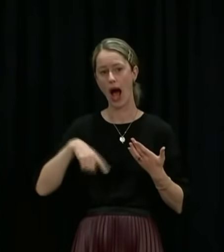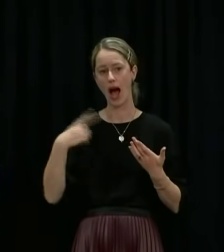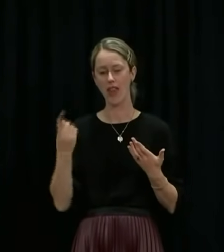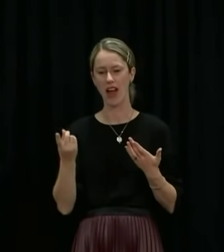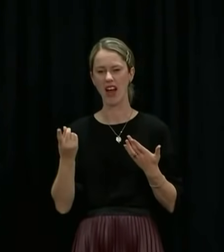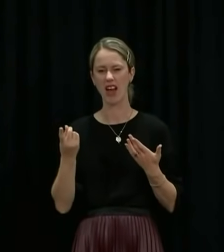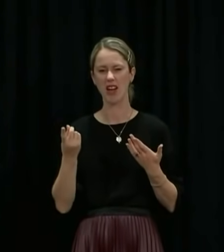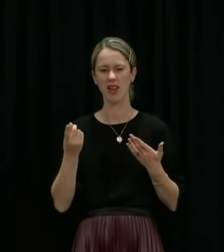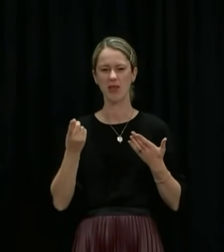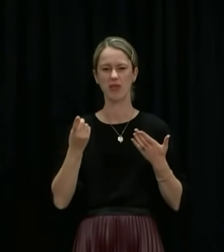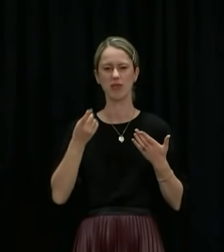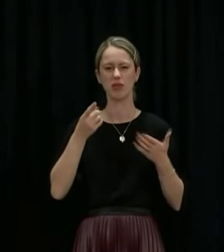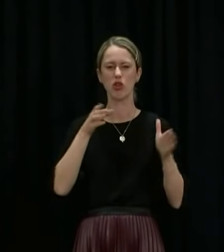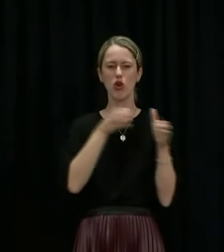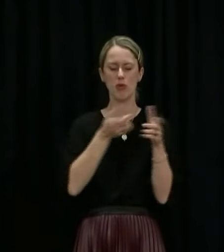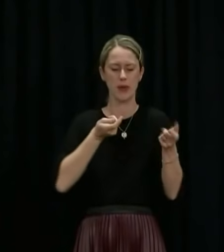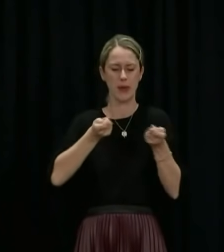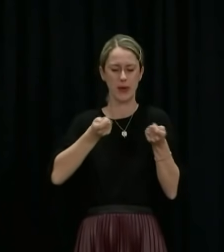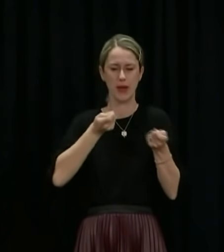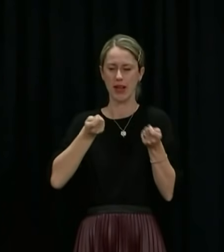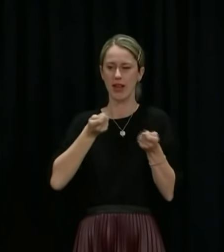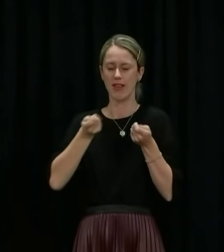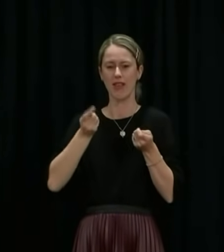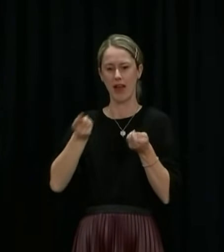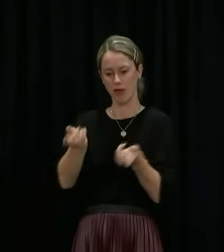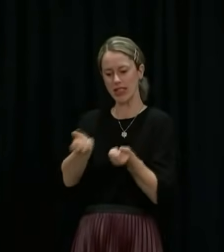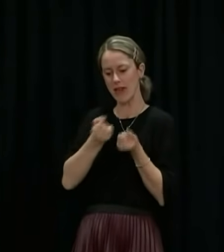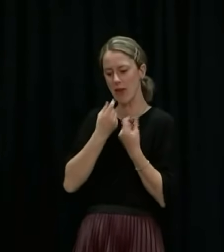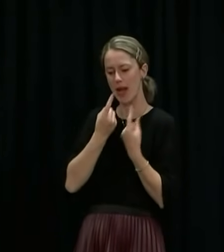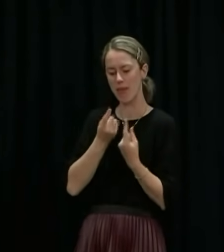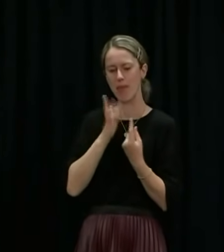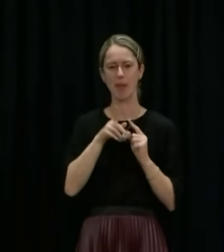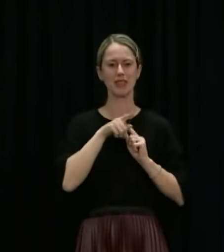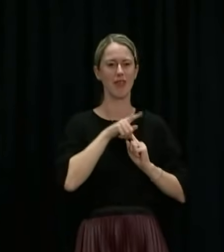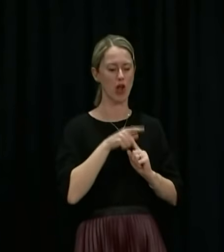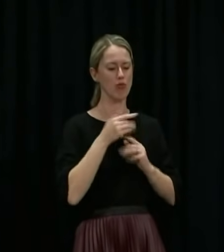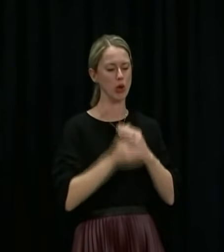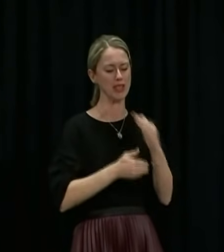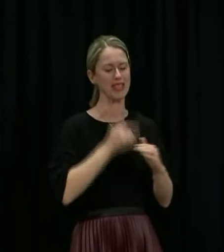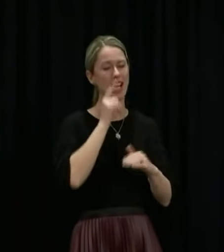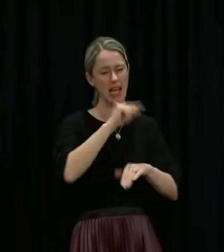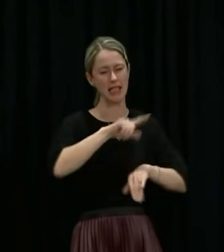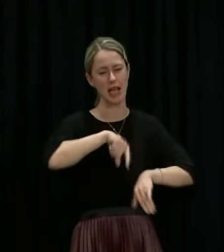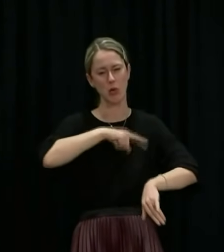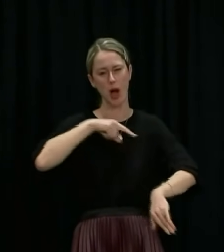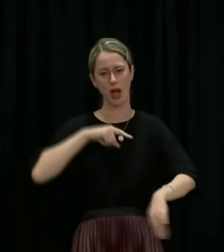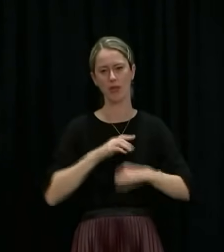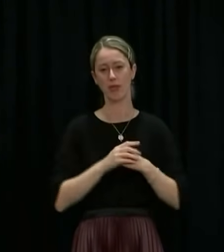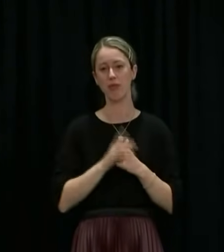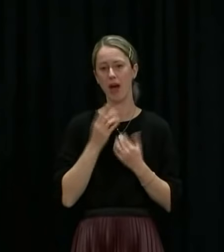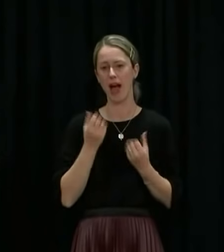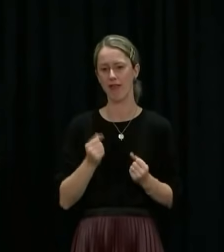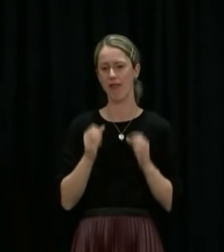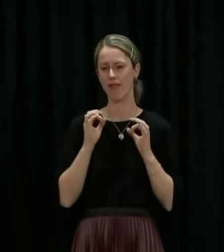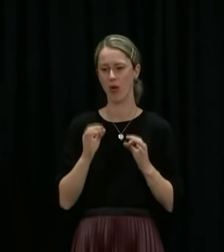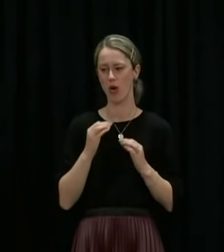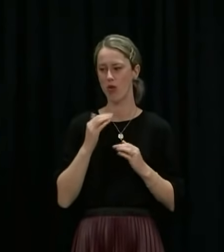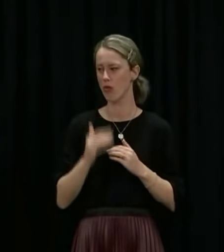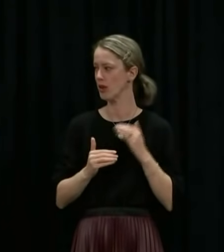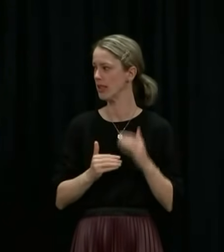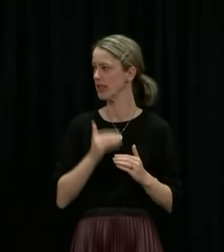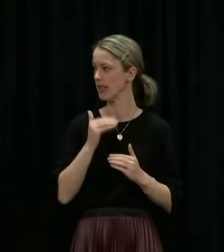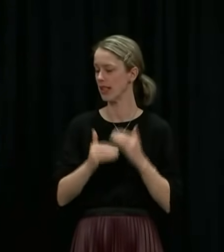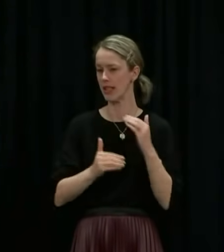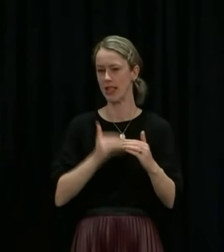regulatory bodies have had complaints. They have to follow due process, and of course that does take some time, but there is a process in place. I would just